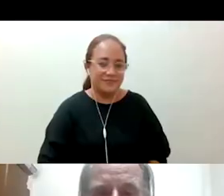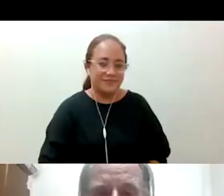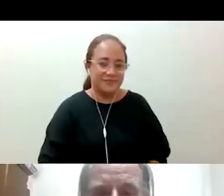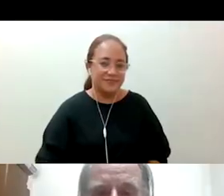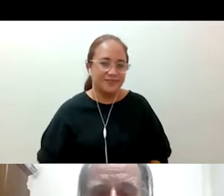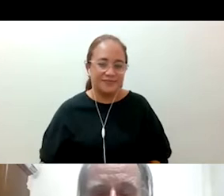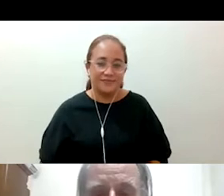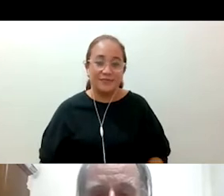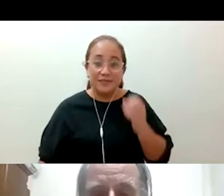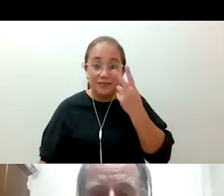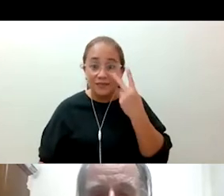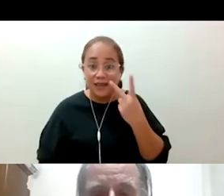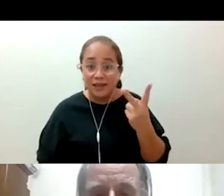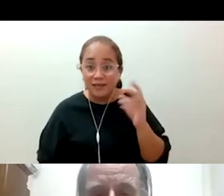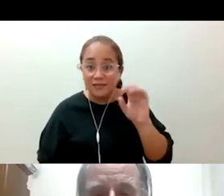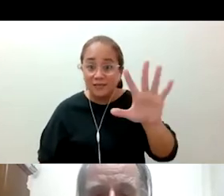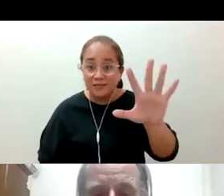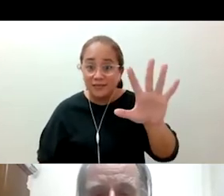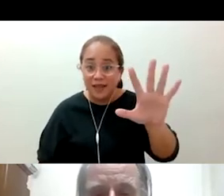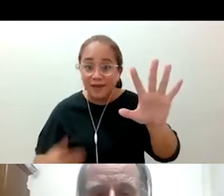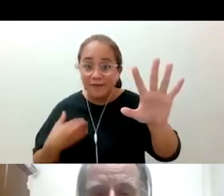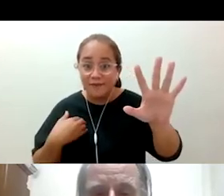Okay, is it up now?